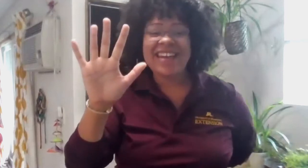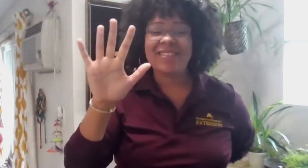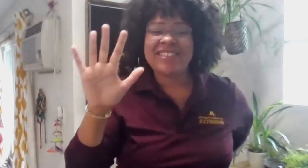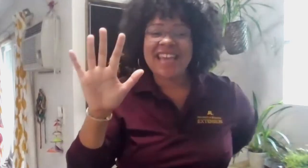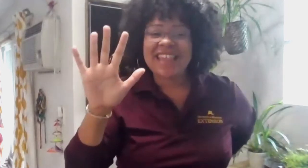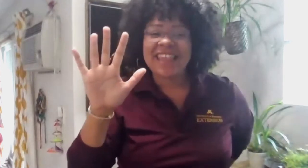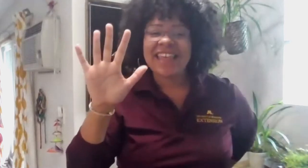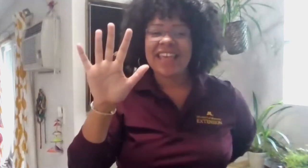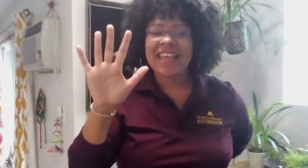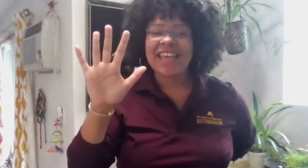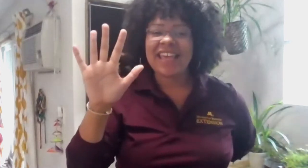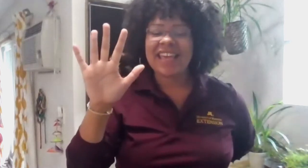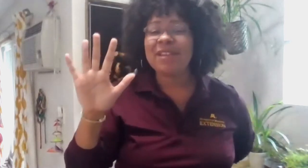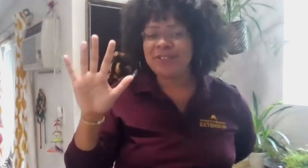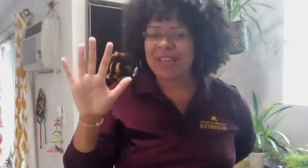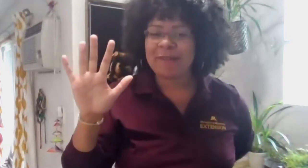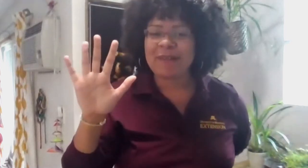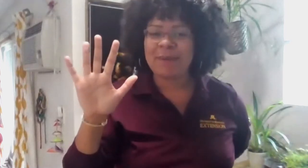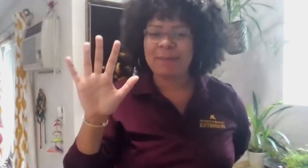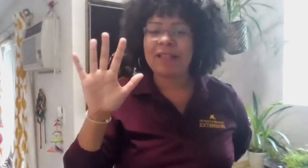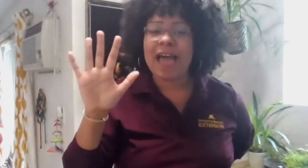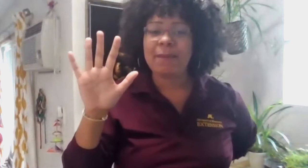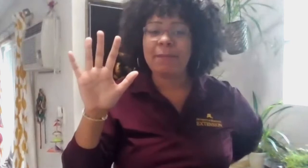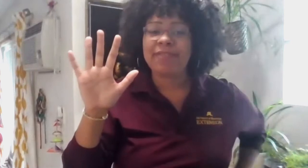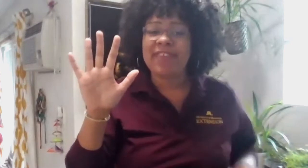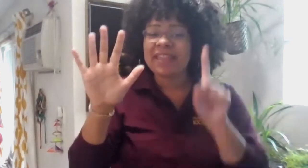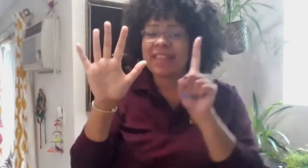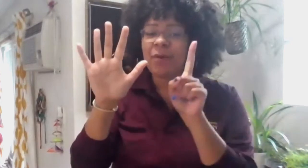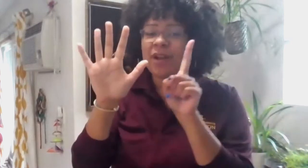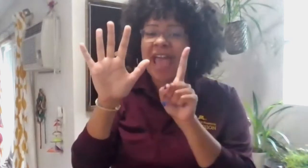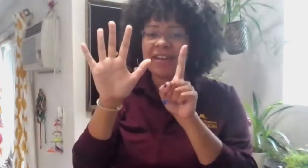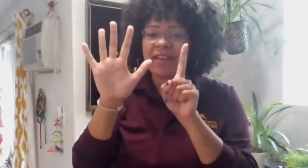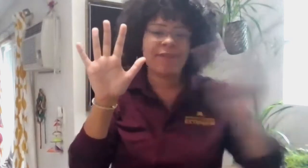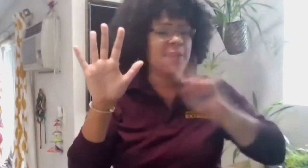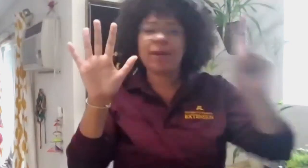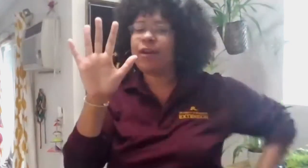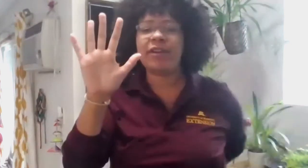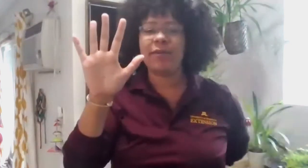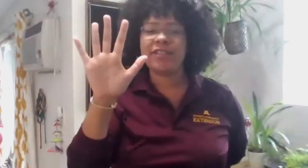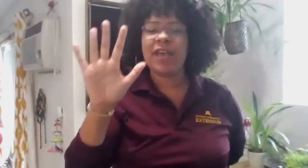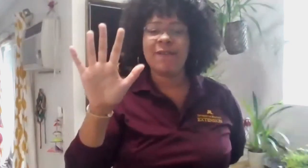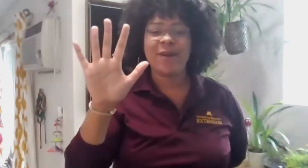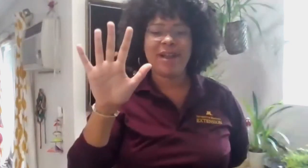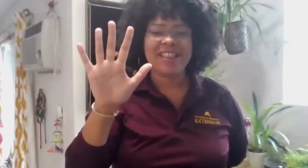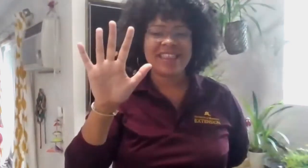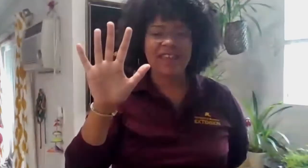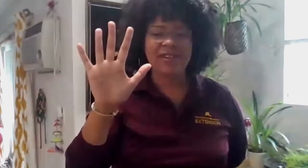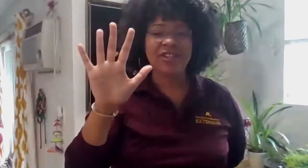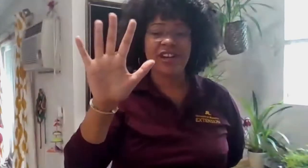now 6 can be tricky for some people. A lot of people think that they want to add another finger, but no, you don't. for American Sign Language, you're going to